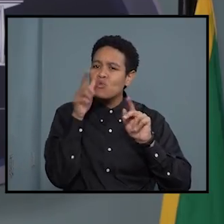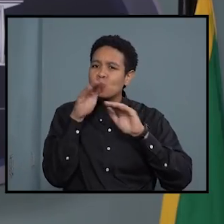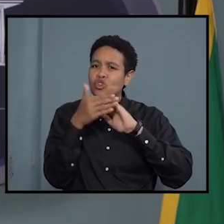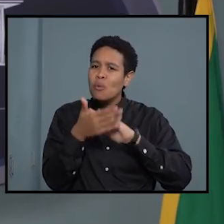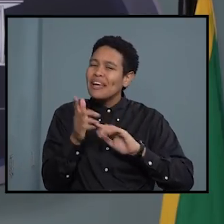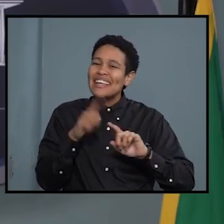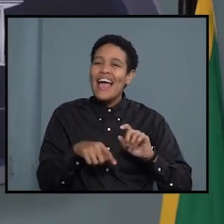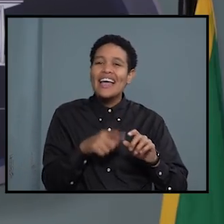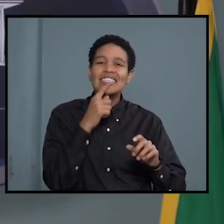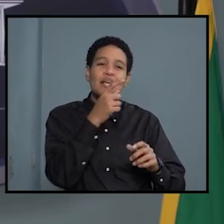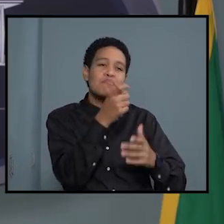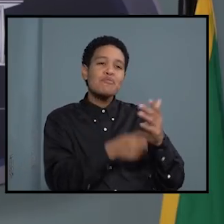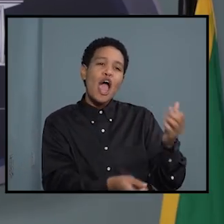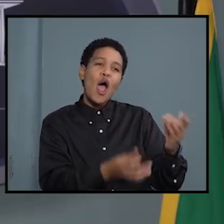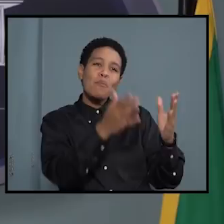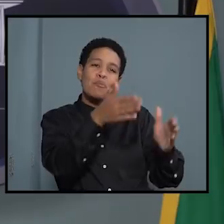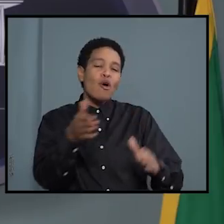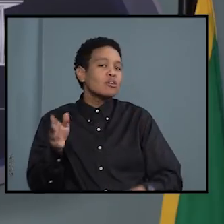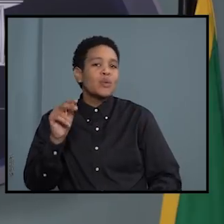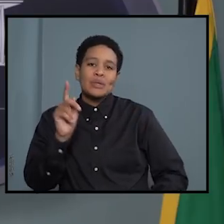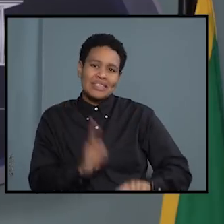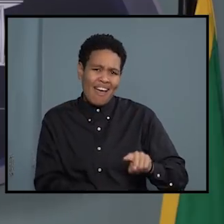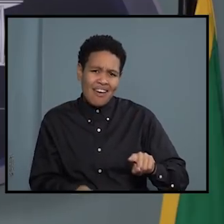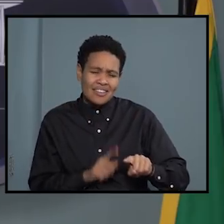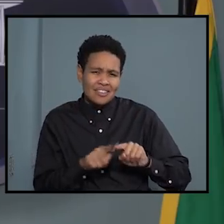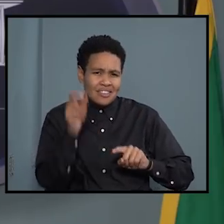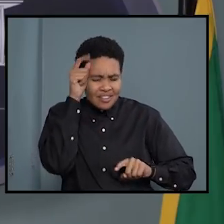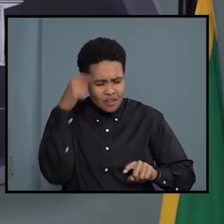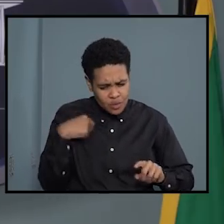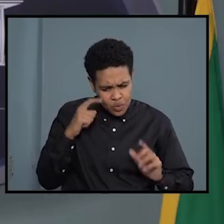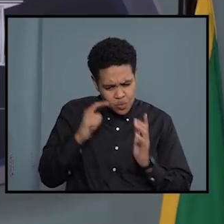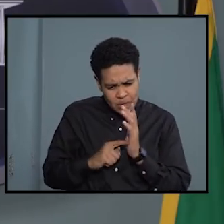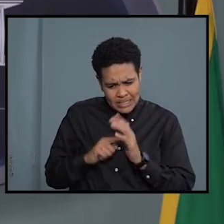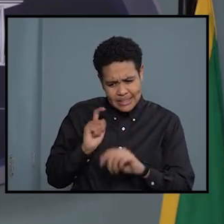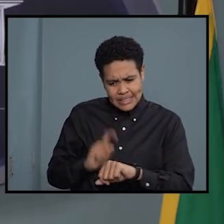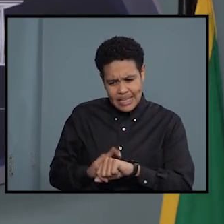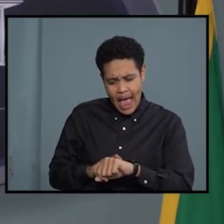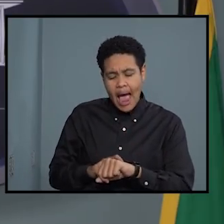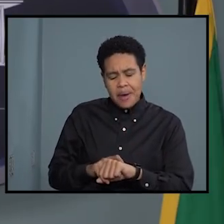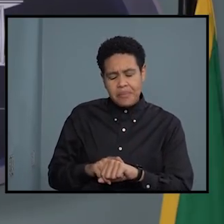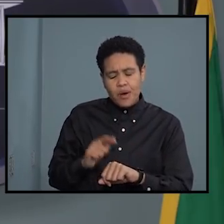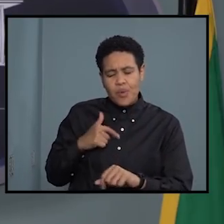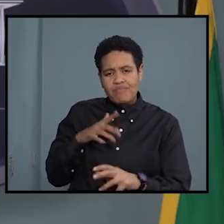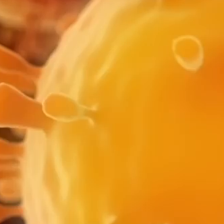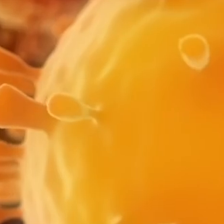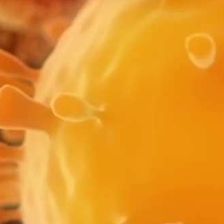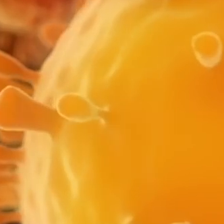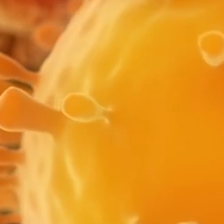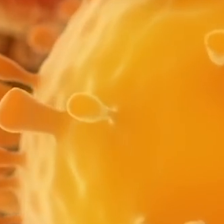are recognizing that it is time and we are doing our part to have them come home.